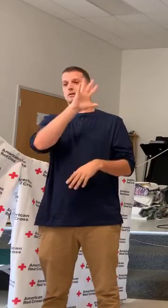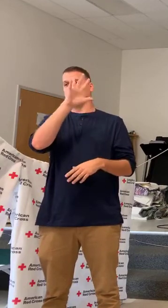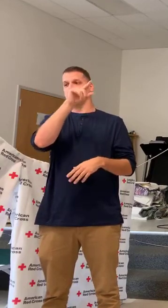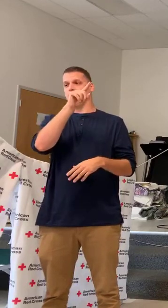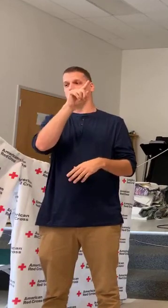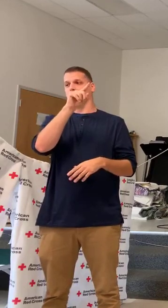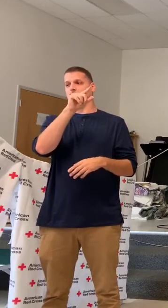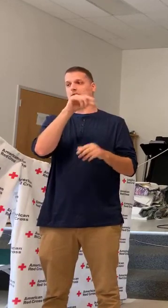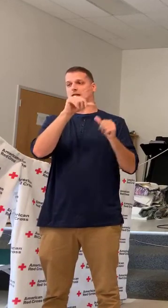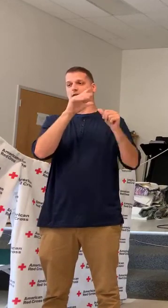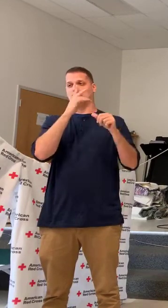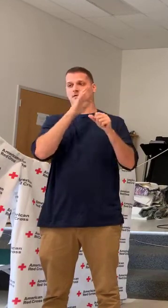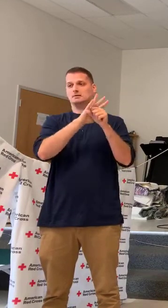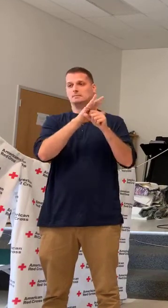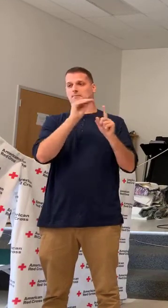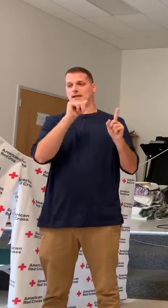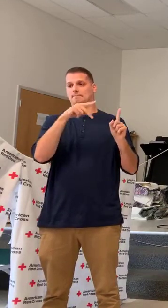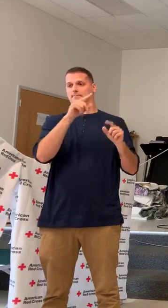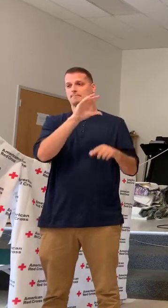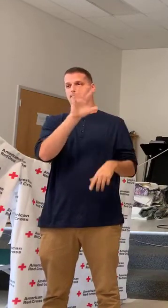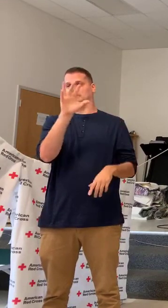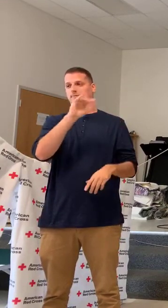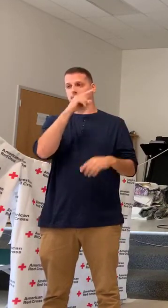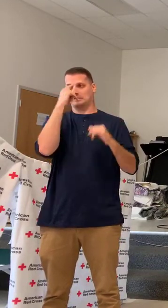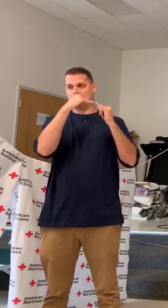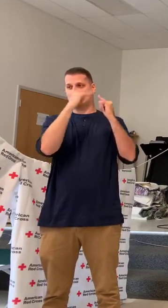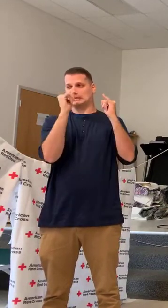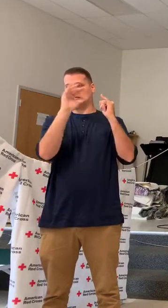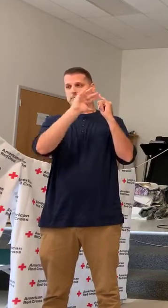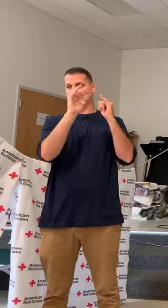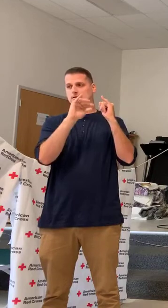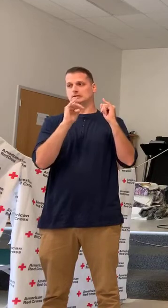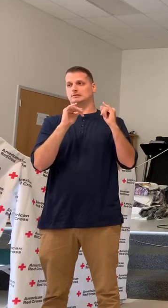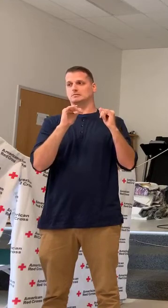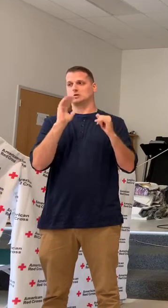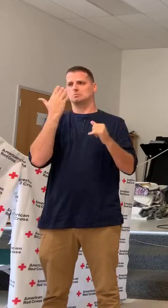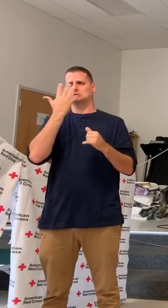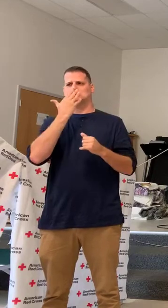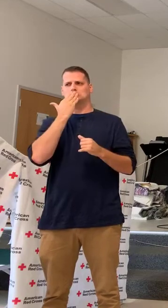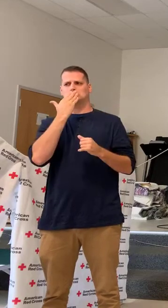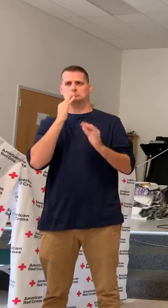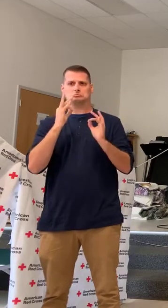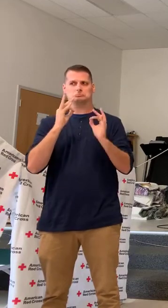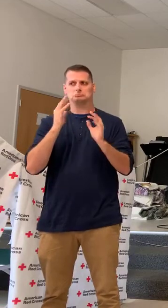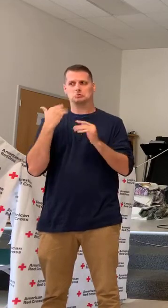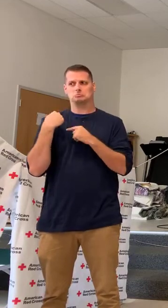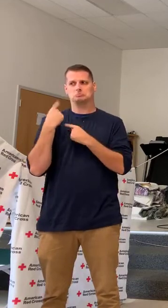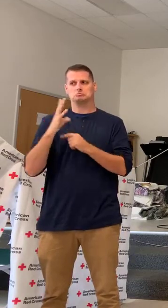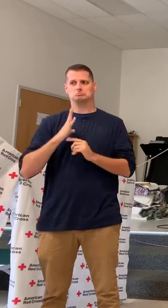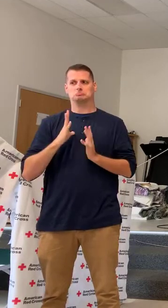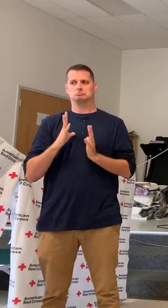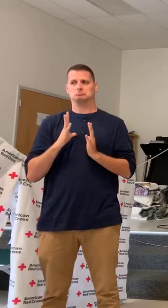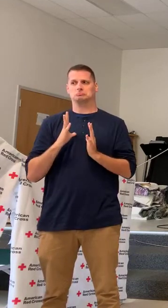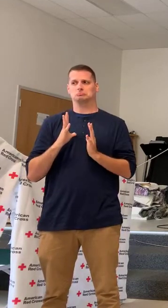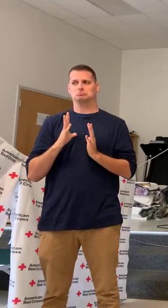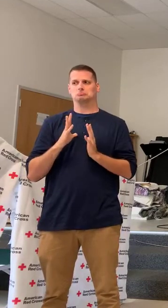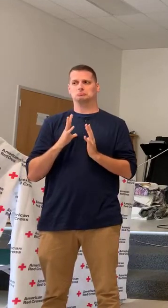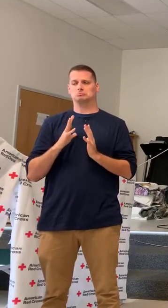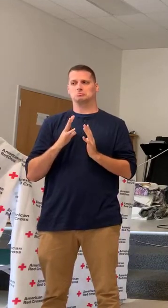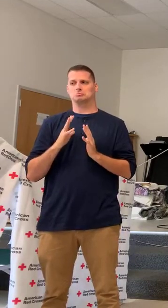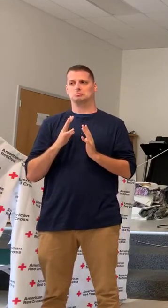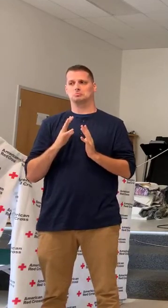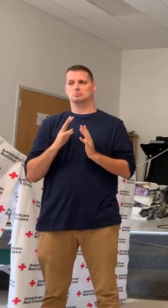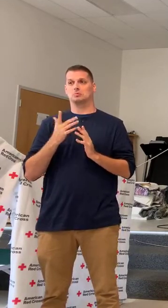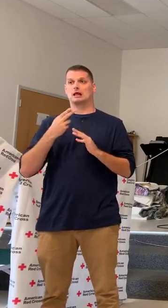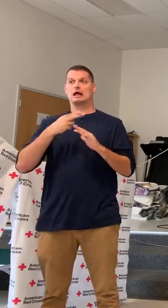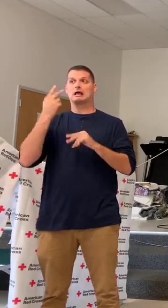securing this. This is holding, and it's looking real good for us, so it's less of a threat right now. We still